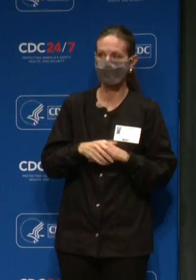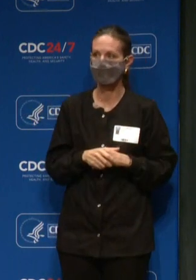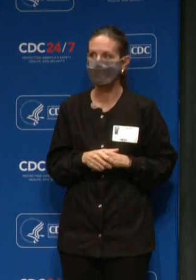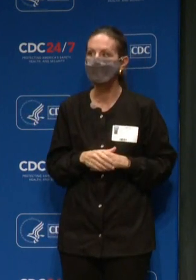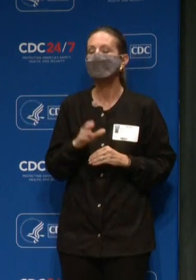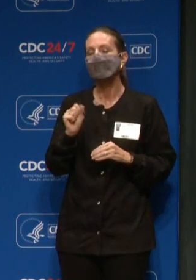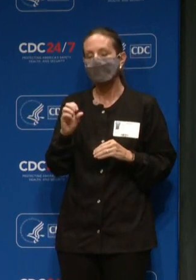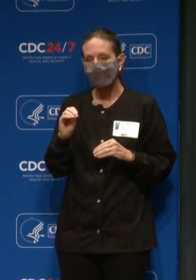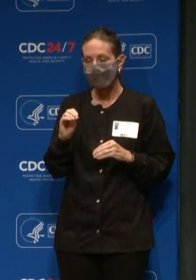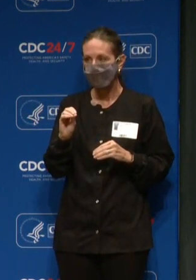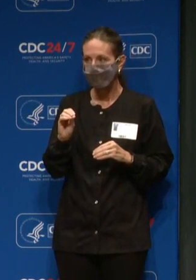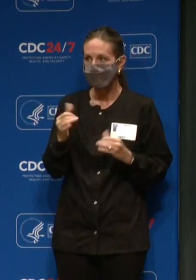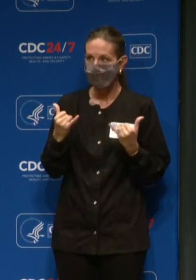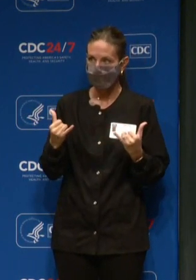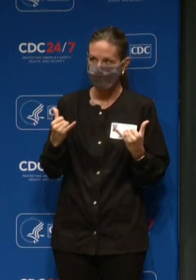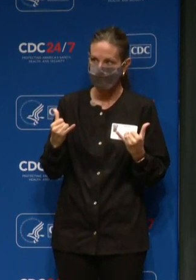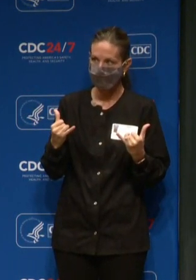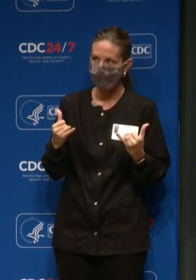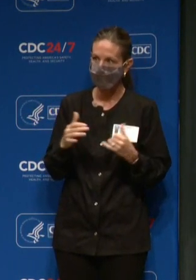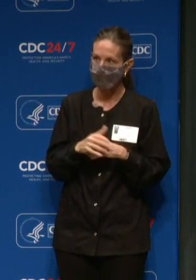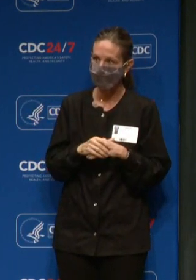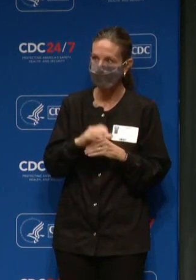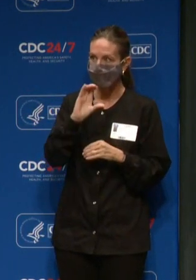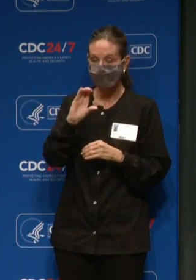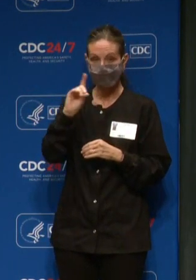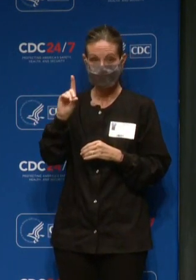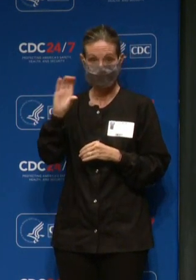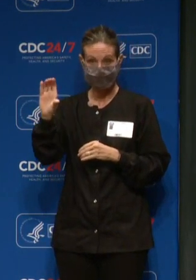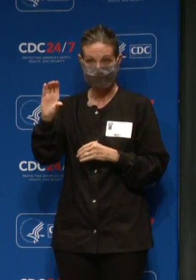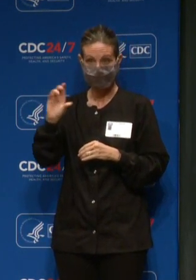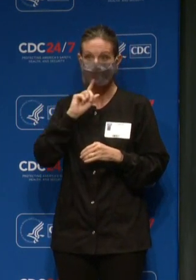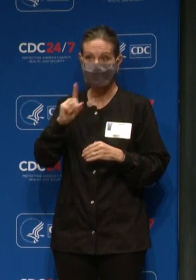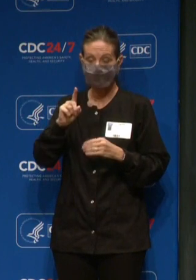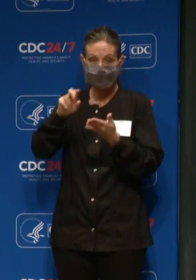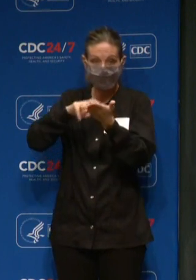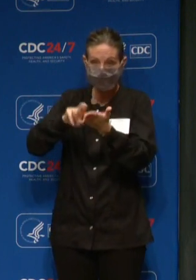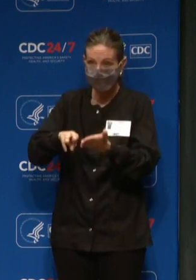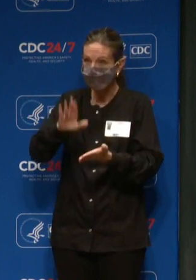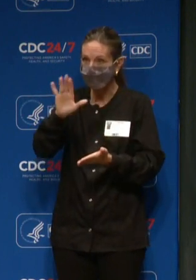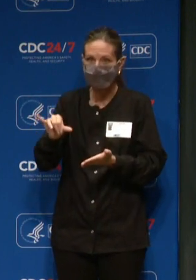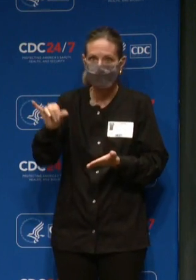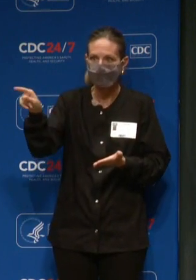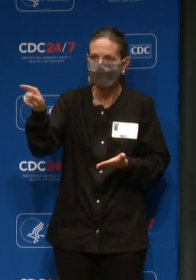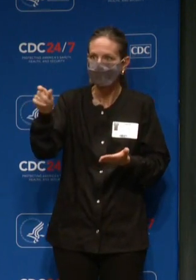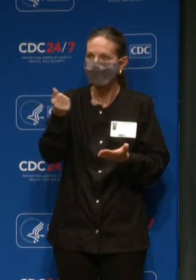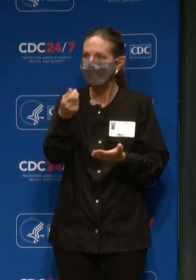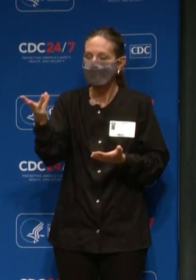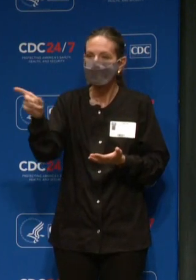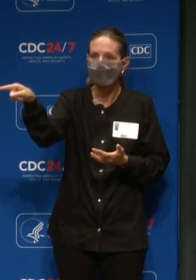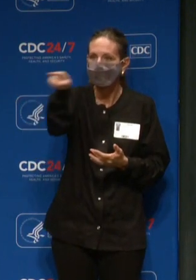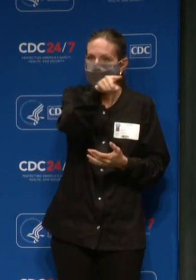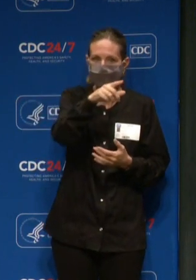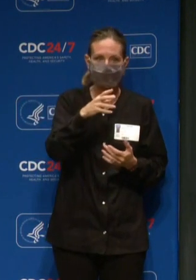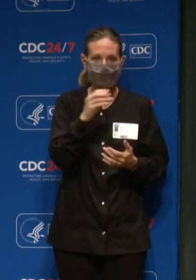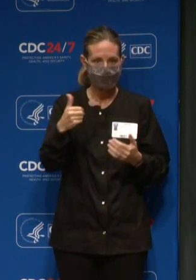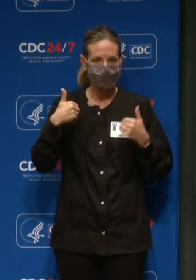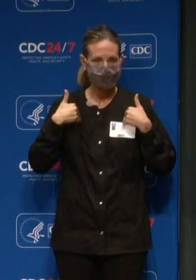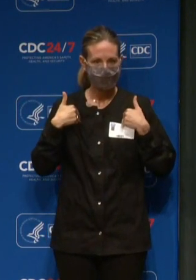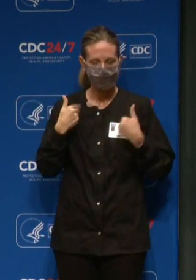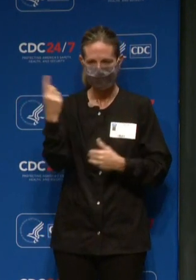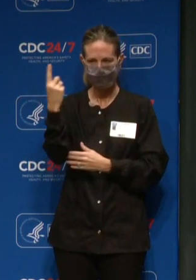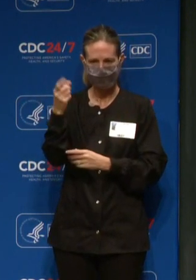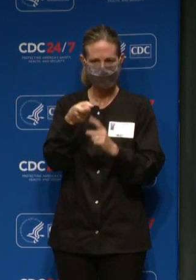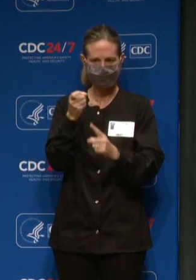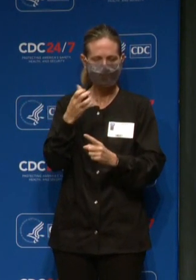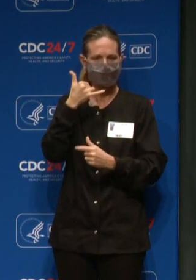room because of abiding by CDC's restrictions on number of people in the room. Could I ask you, do we have anyone on the phone, a question from the phone